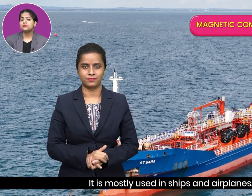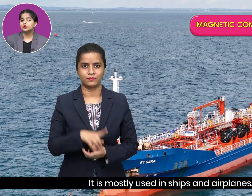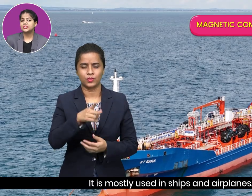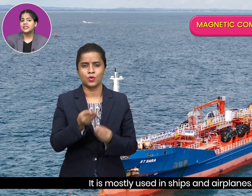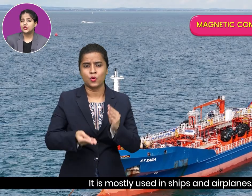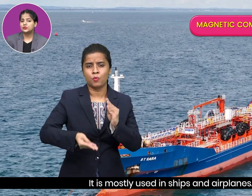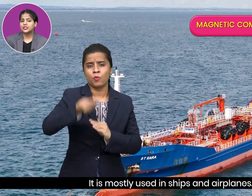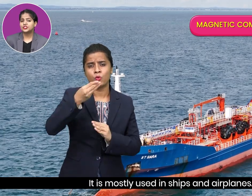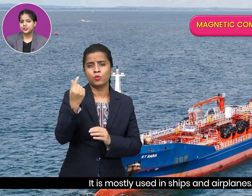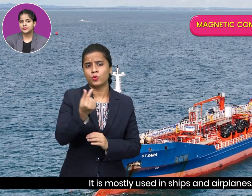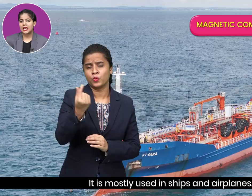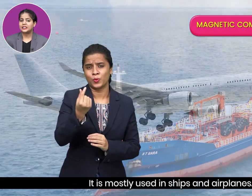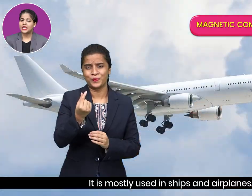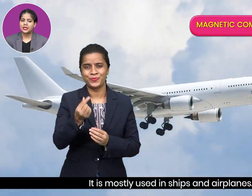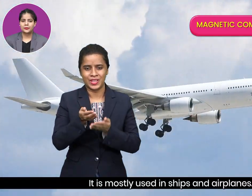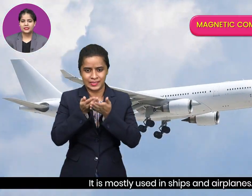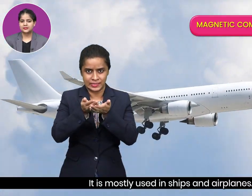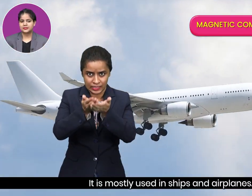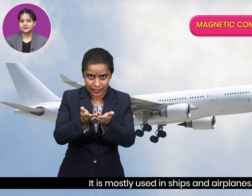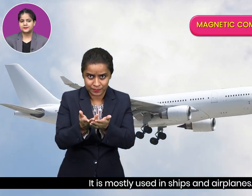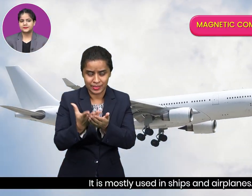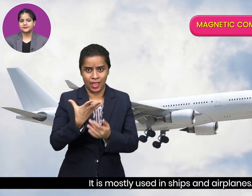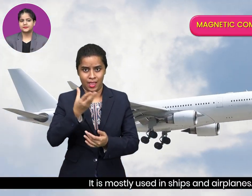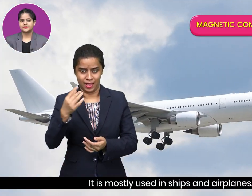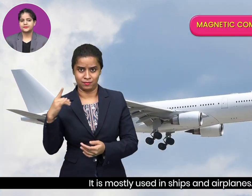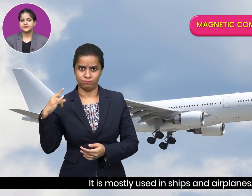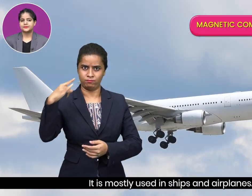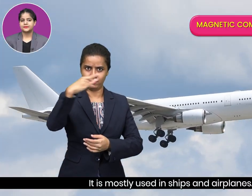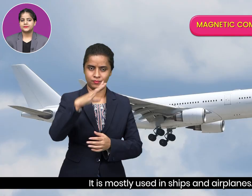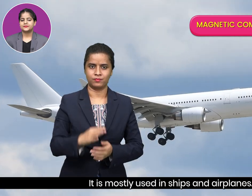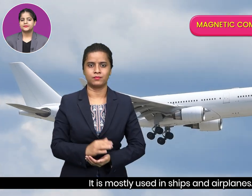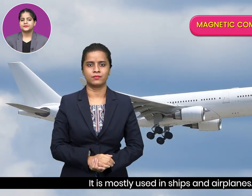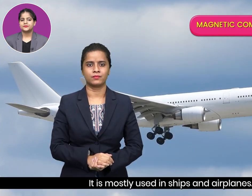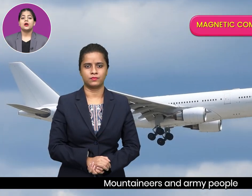It is mostly used in ships and airplanes.